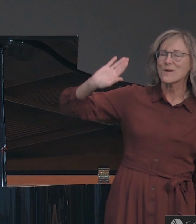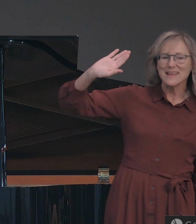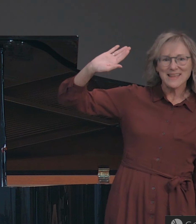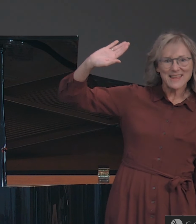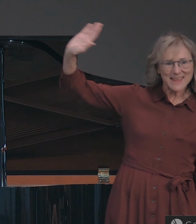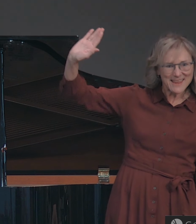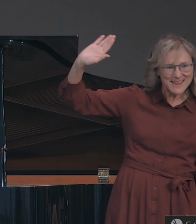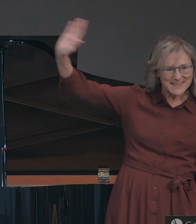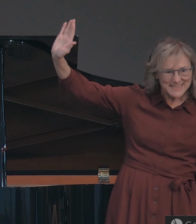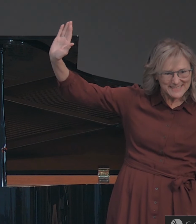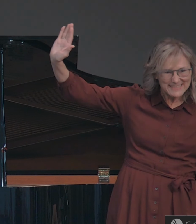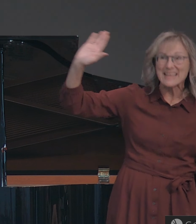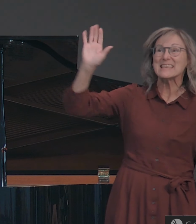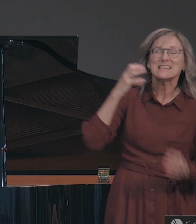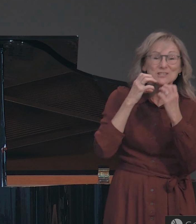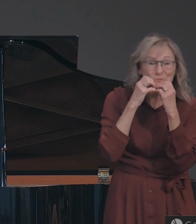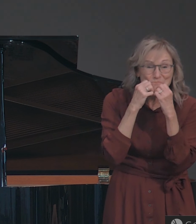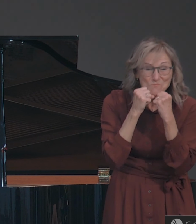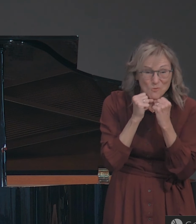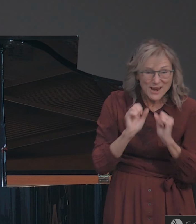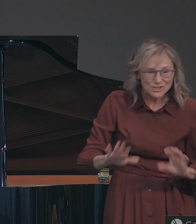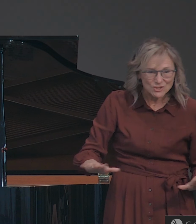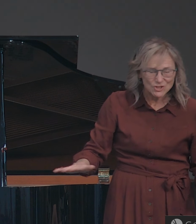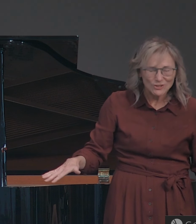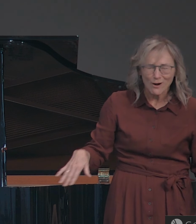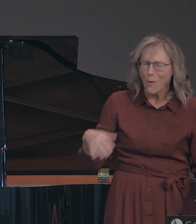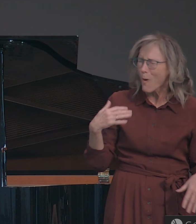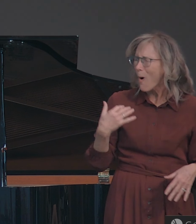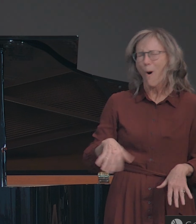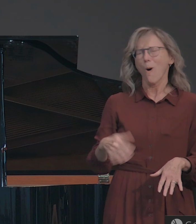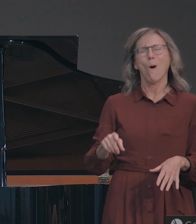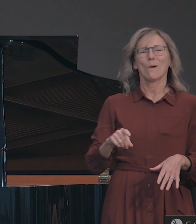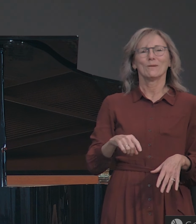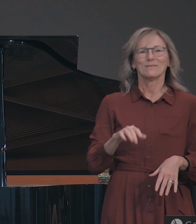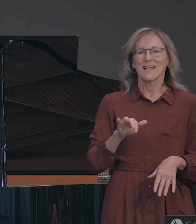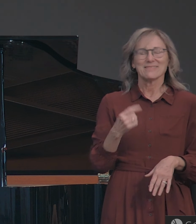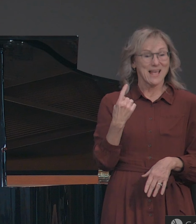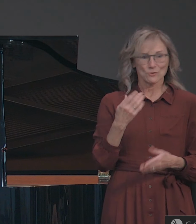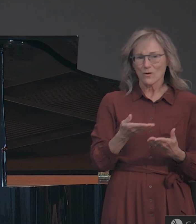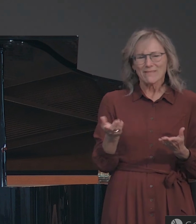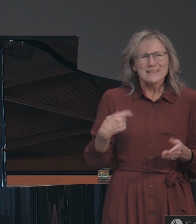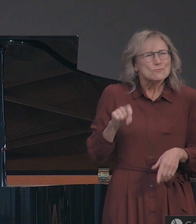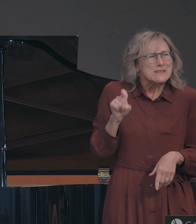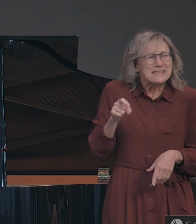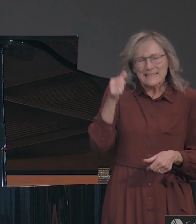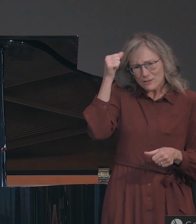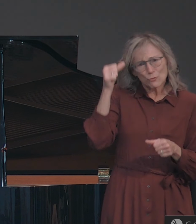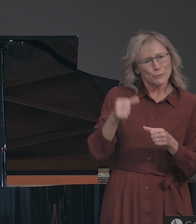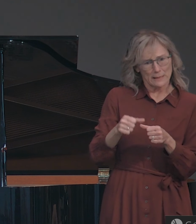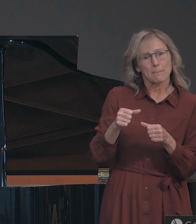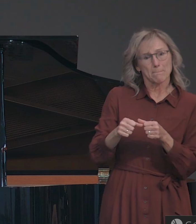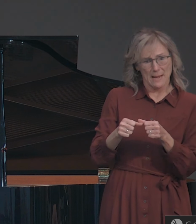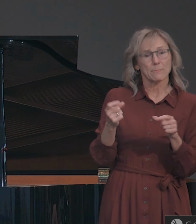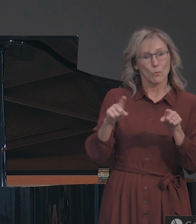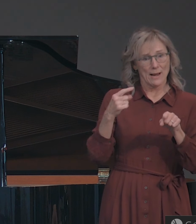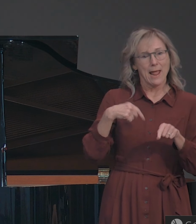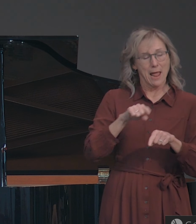his beloved. And friends, that's one of the things we must remember at the Lord's table this